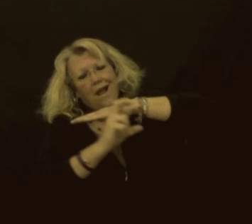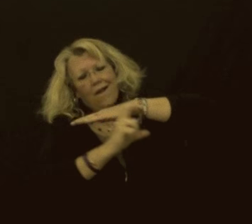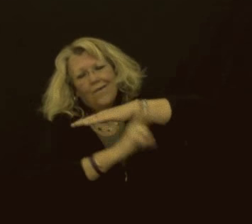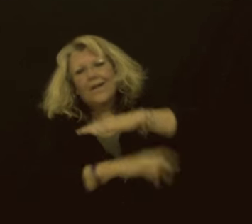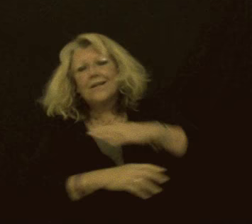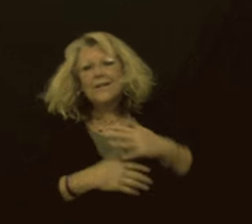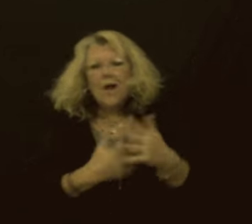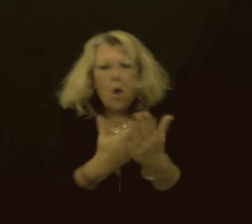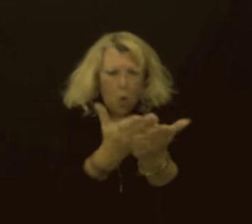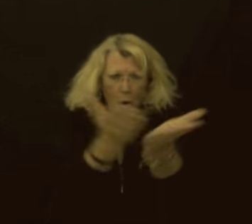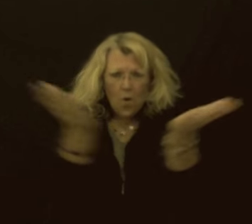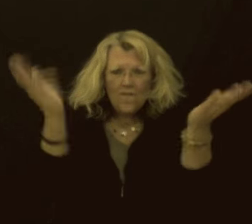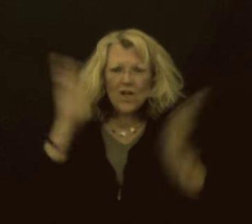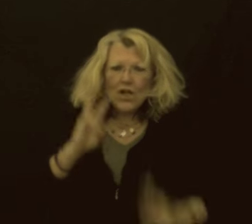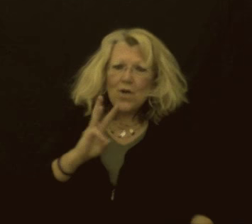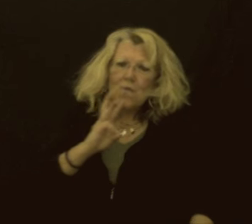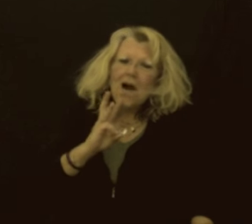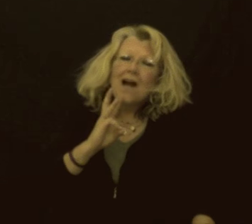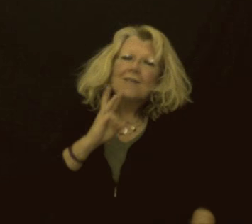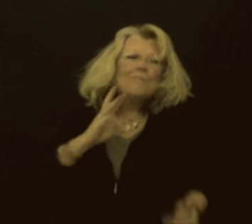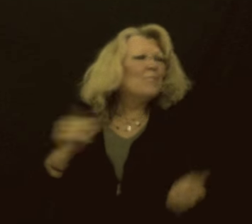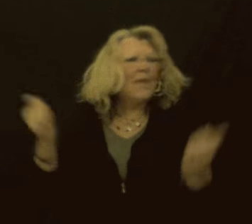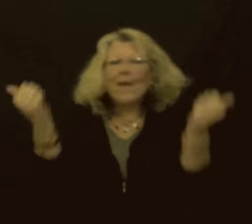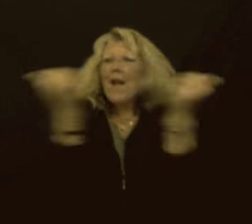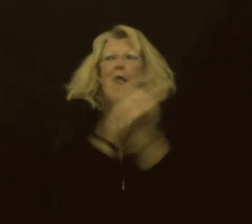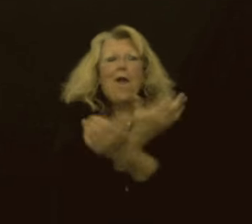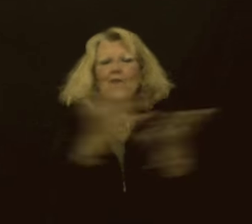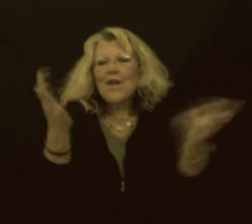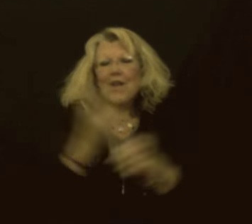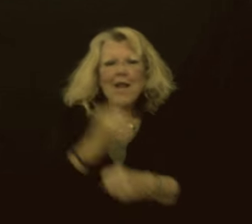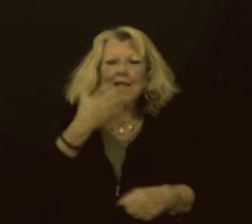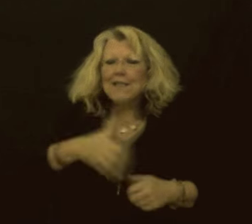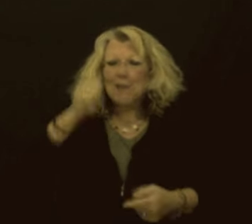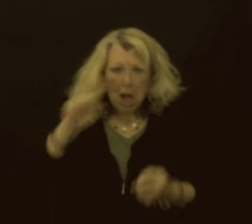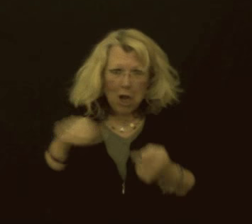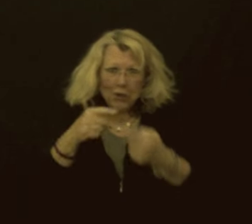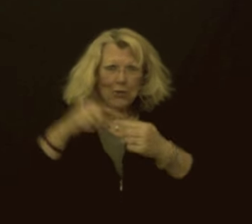down over the water, everything is hotter.